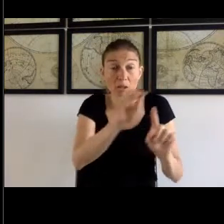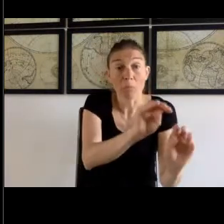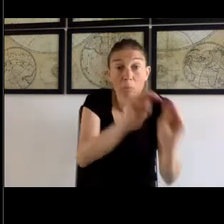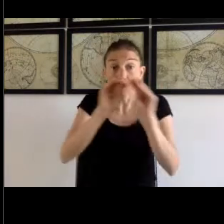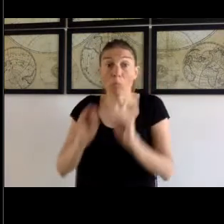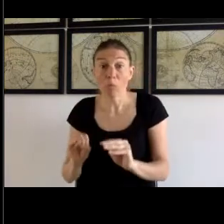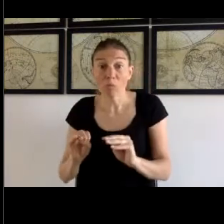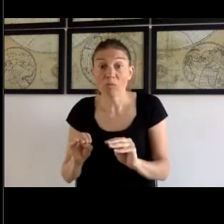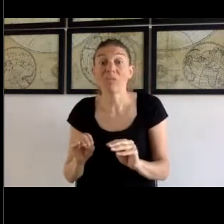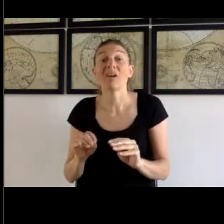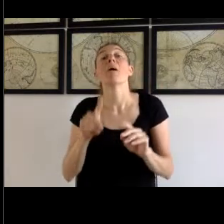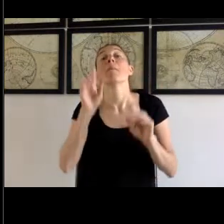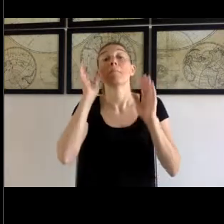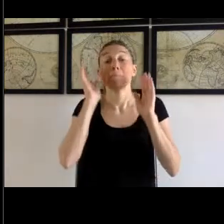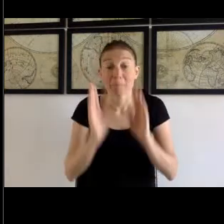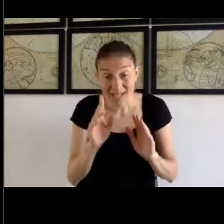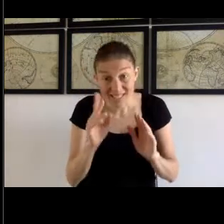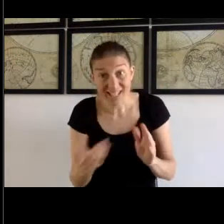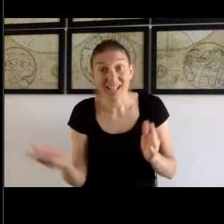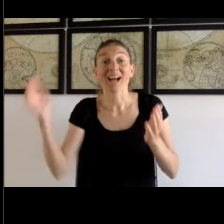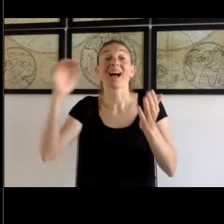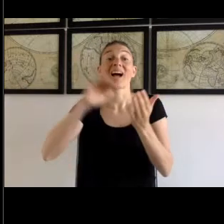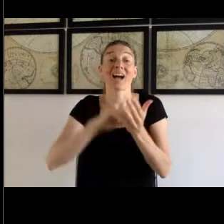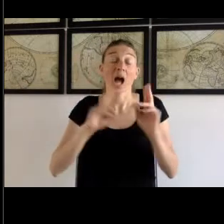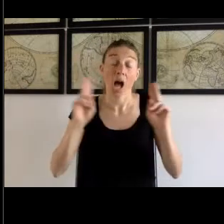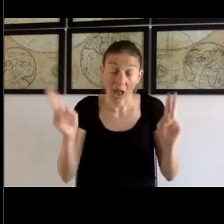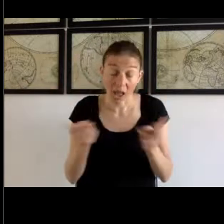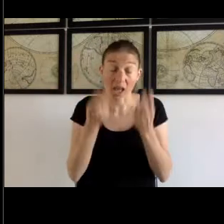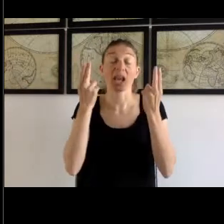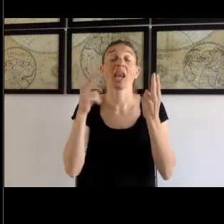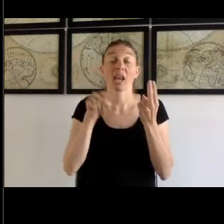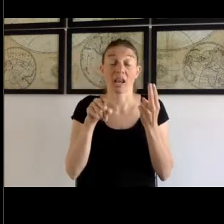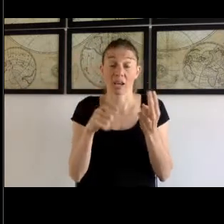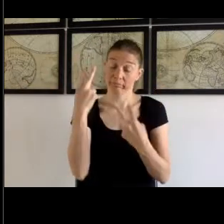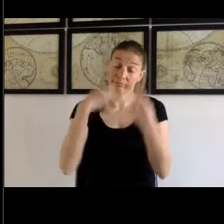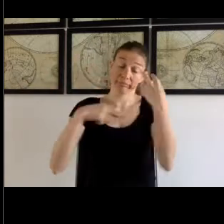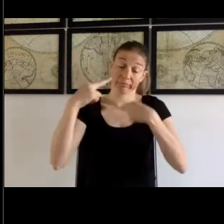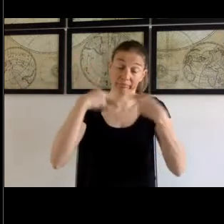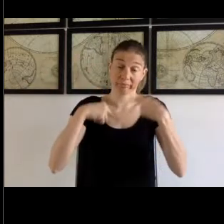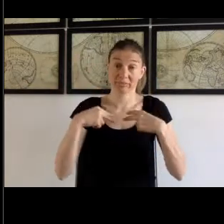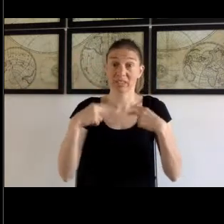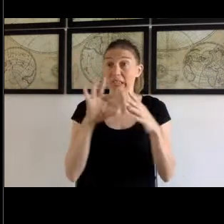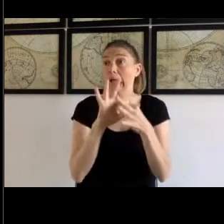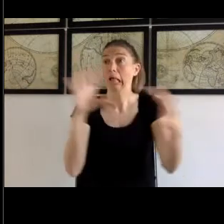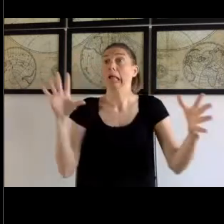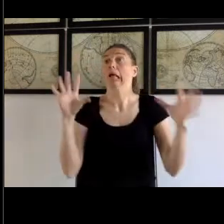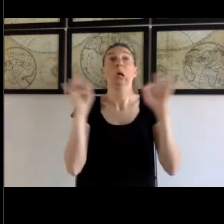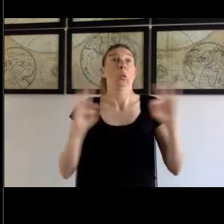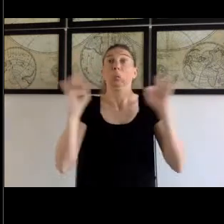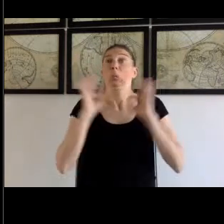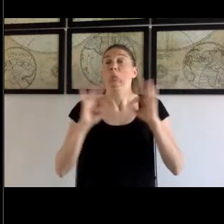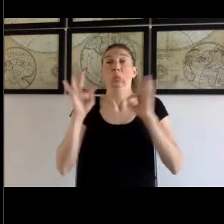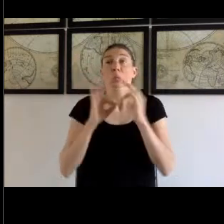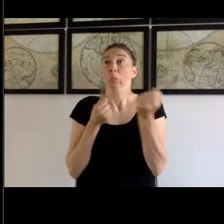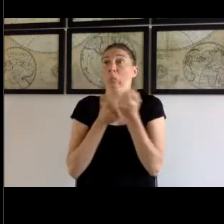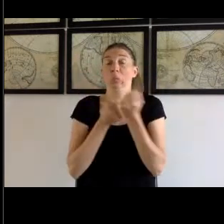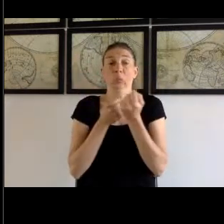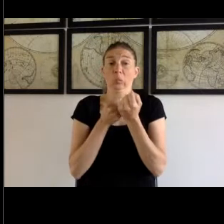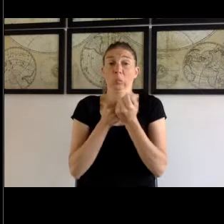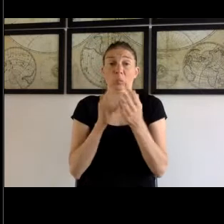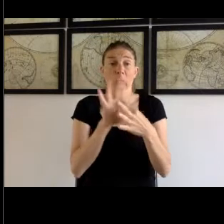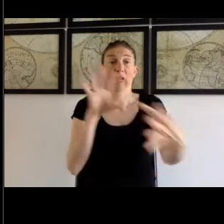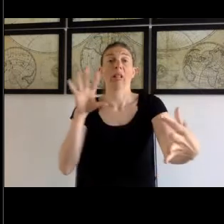able to be reassessed. So in the meantime, you have no access to any disability benefit